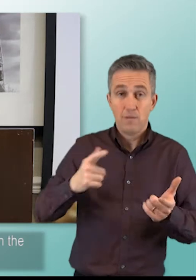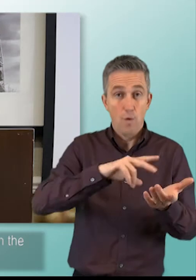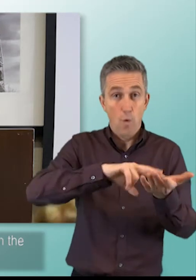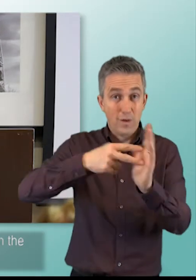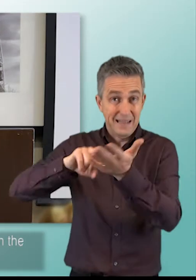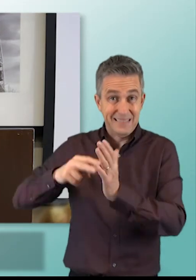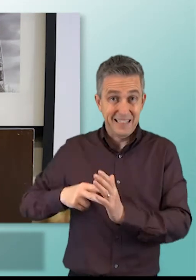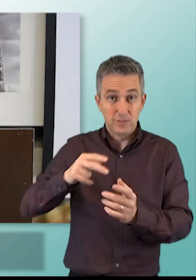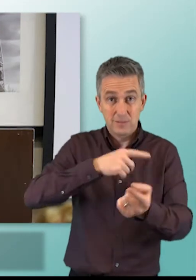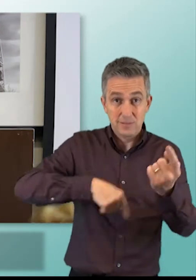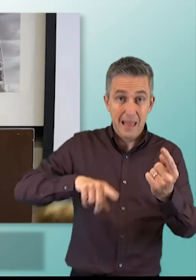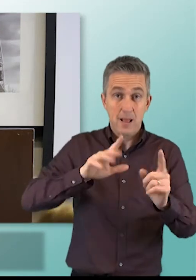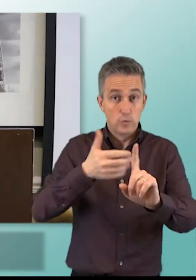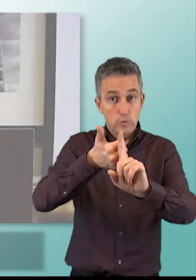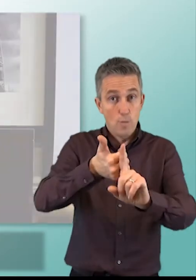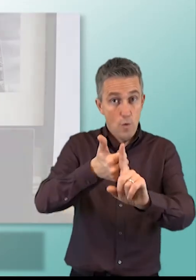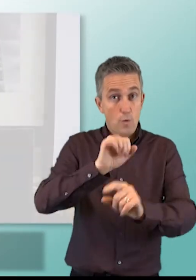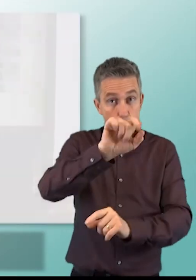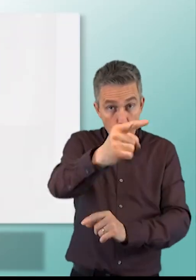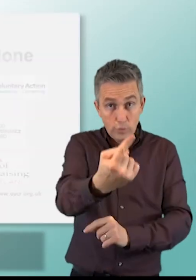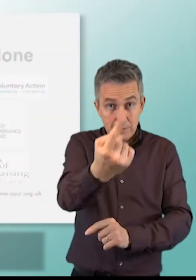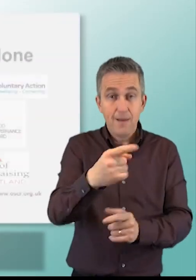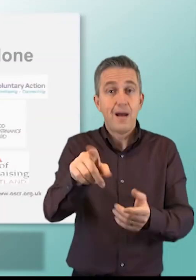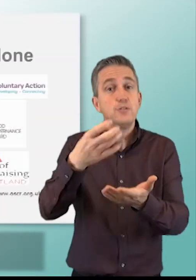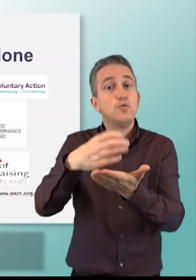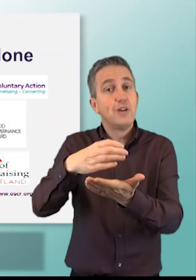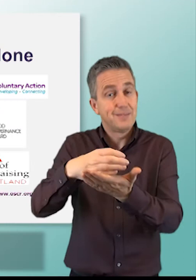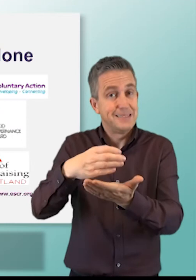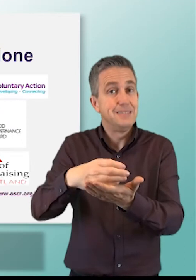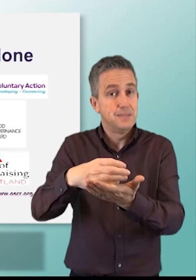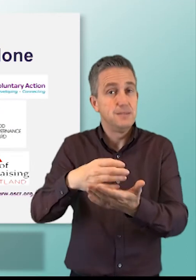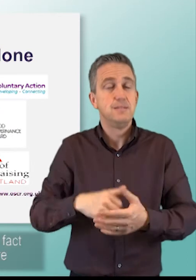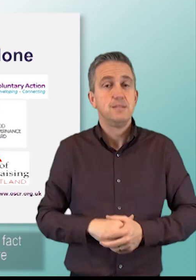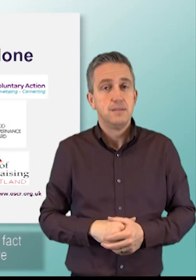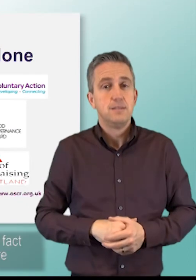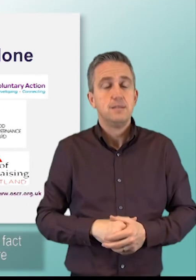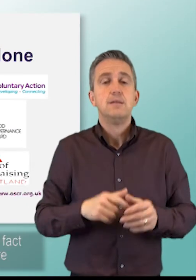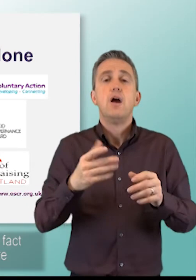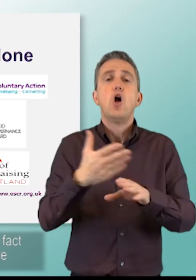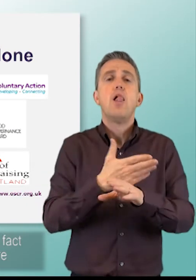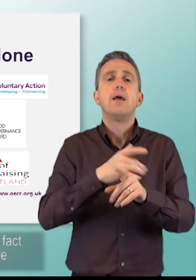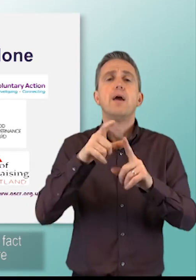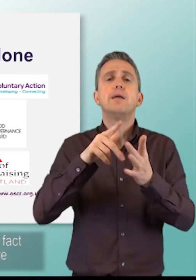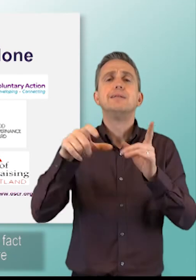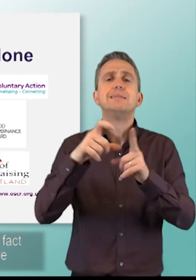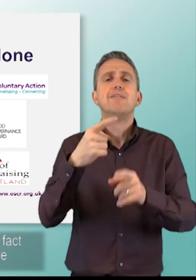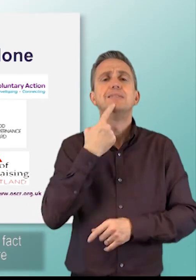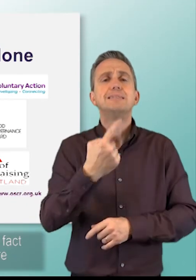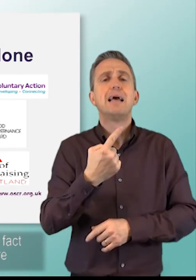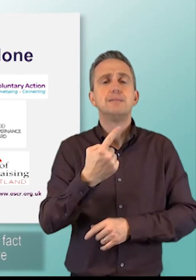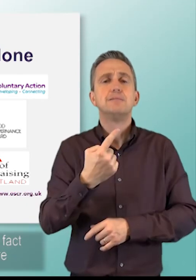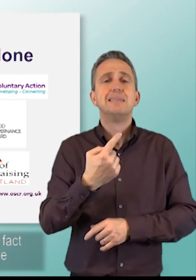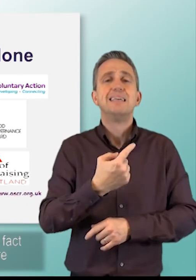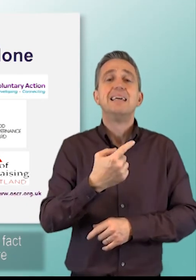awful lot of organisations out there who can help you as a charity and who can help you as charity trustees if you need assistance. David mentioned earlier